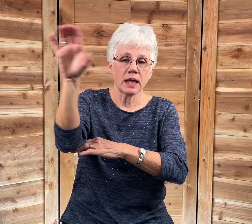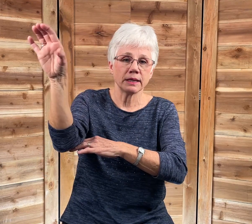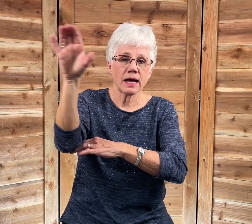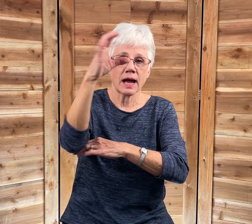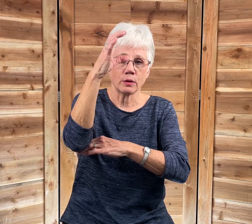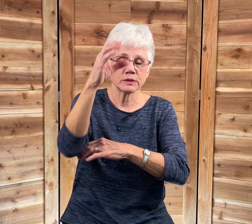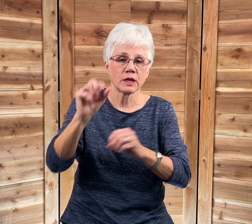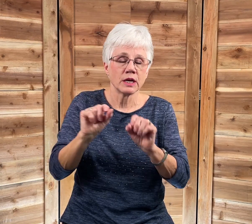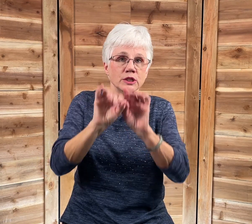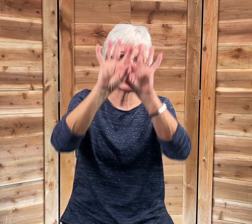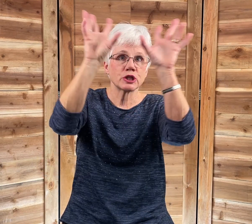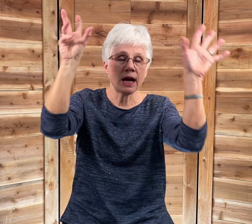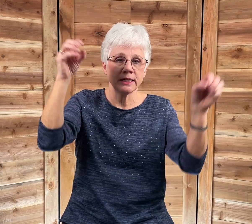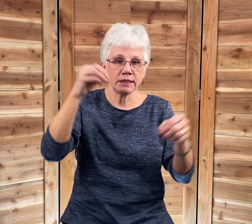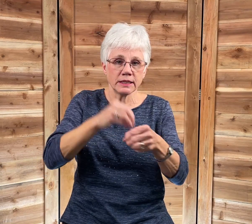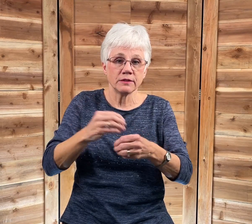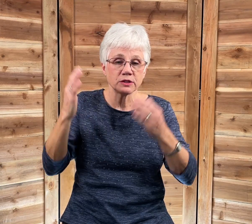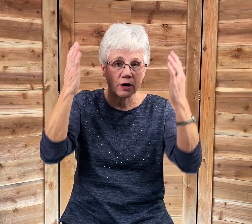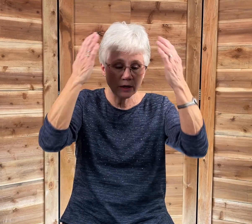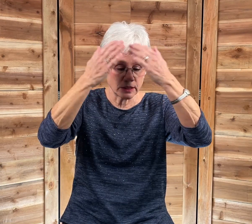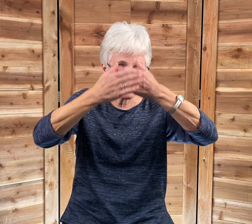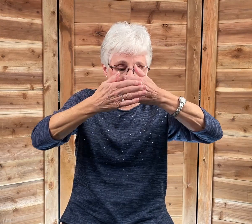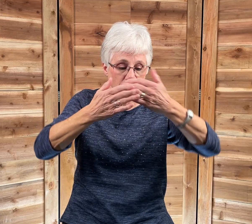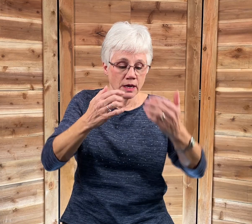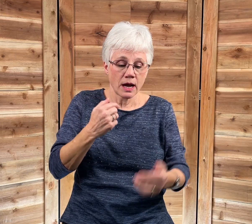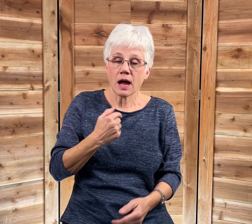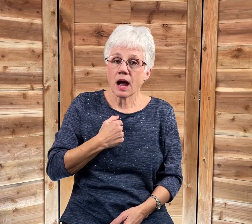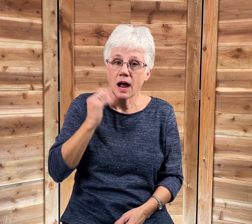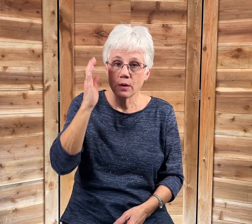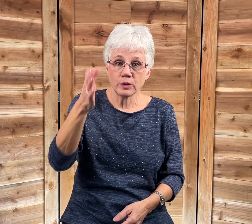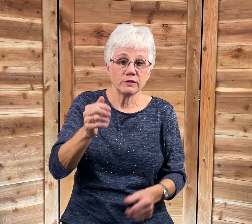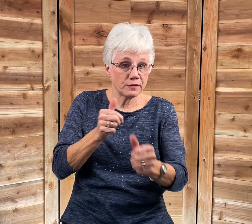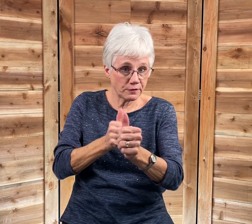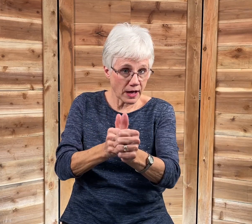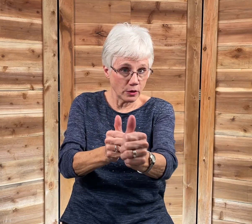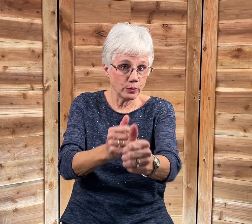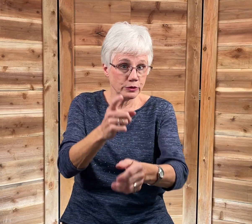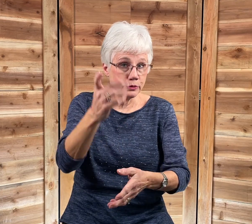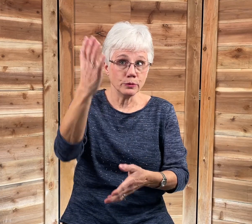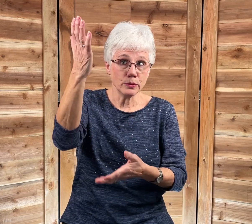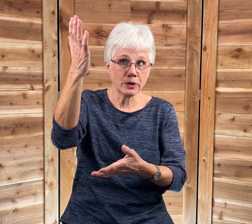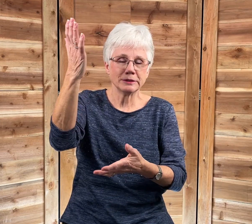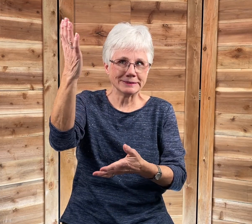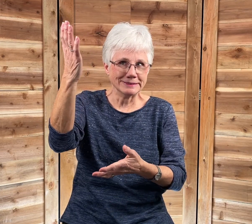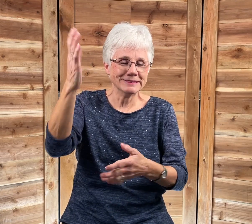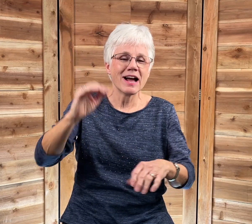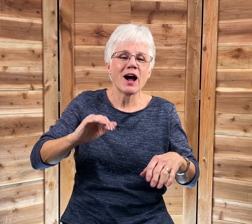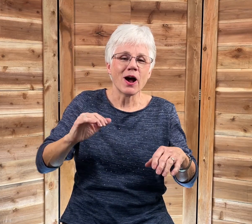my lighthouse, shining in the darkness, I will follow you.